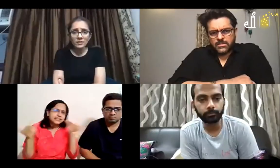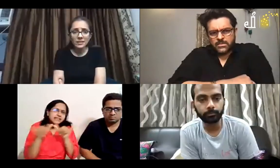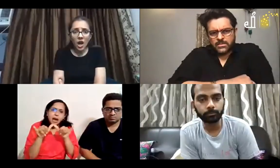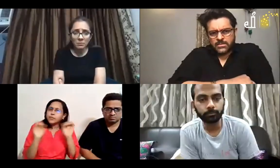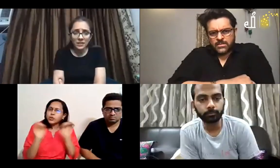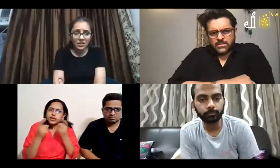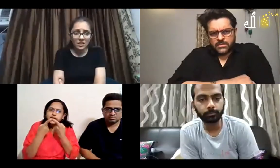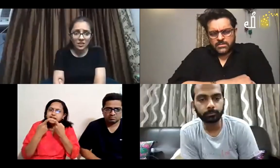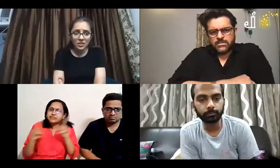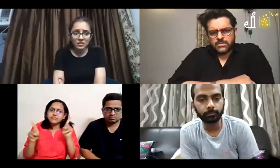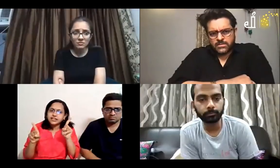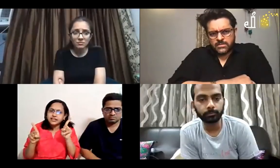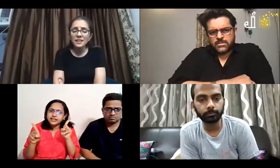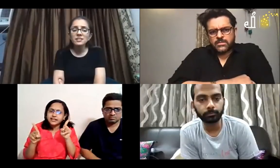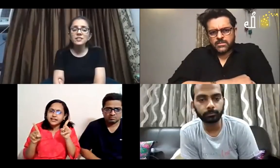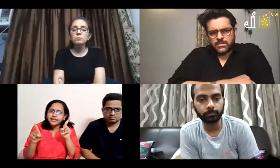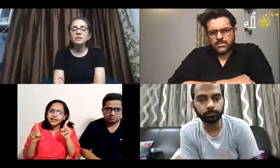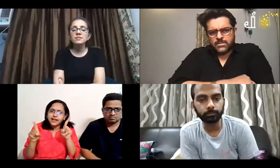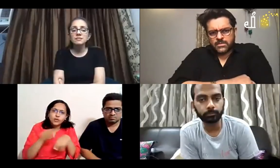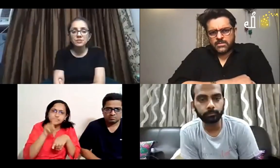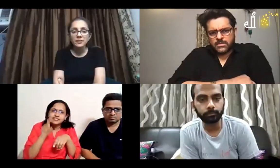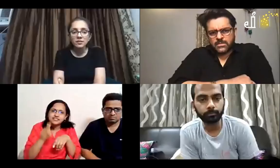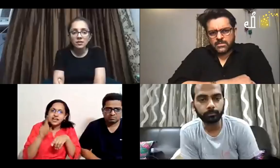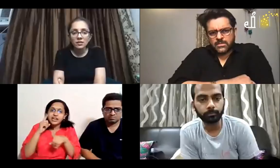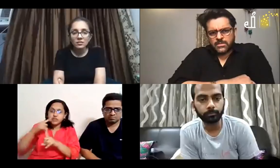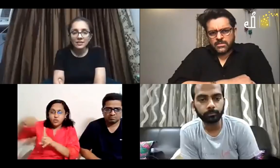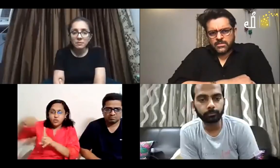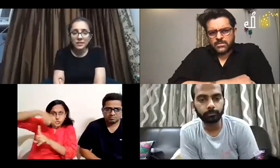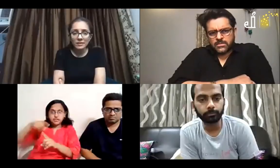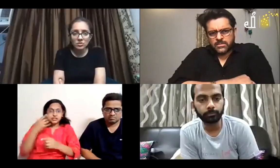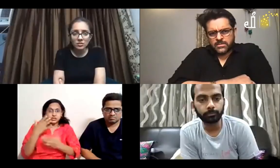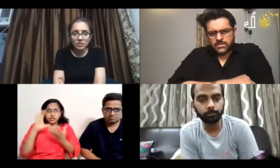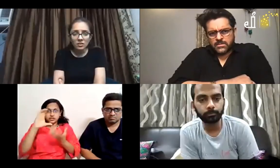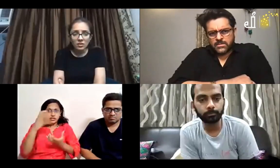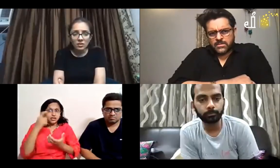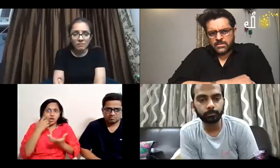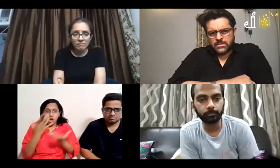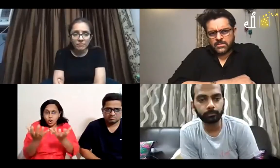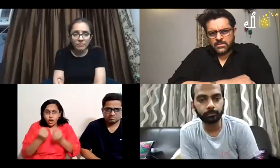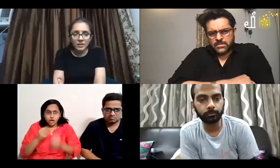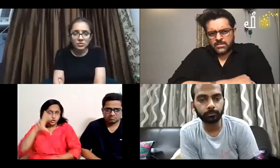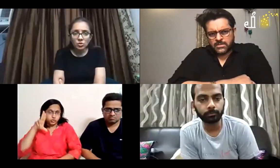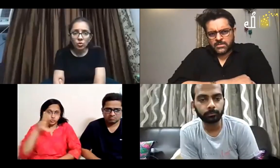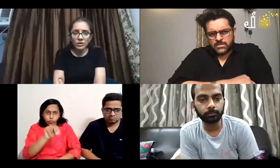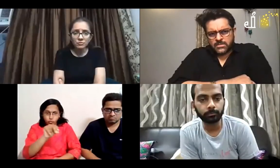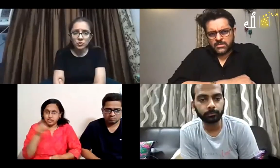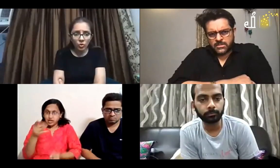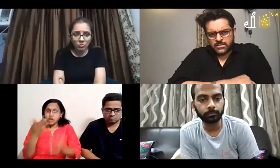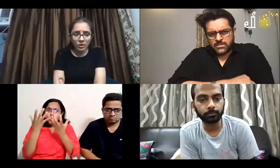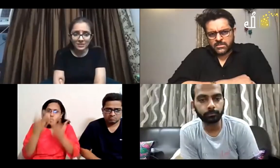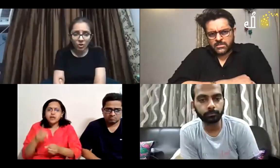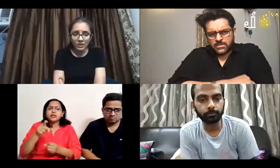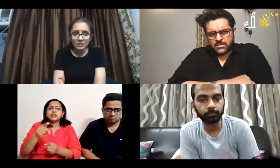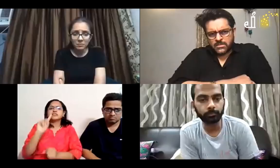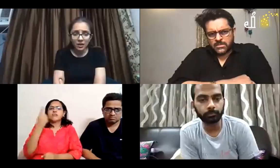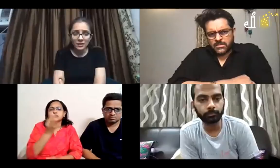not in harmony. Why are their opinions different? That's my question. So if you don't